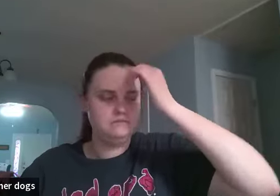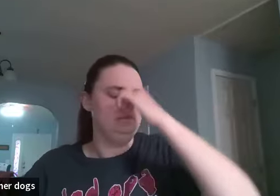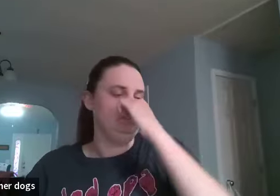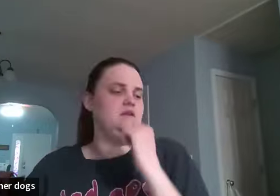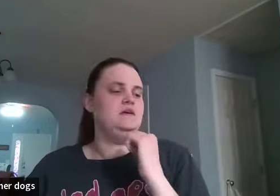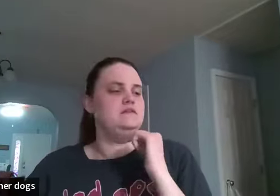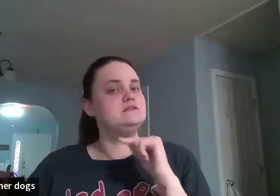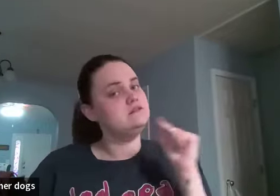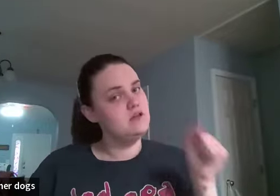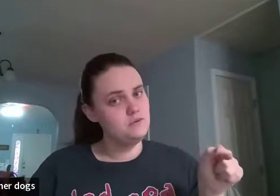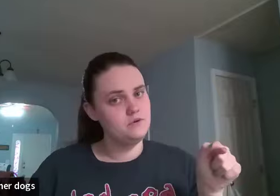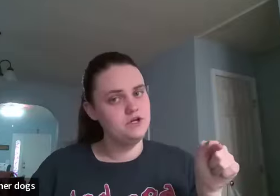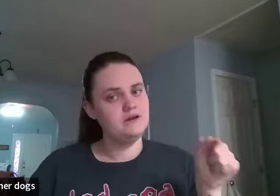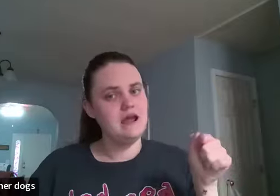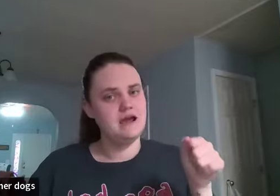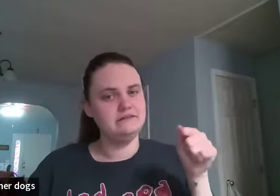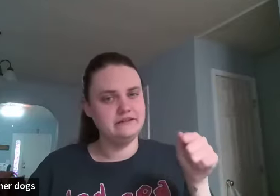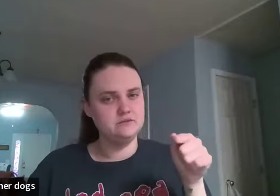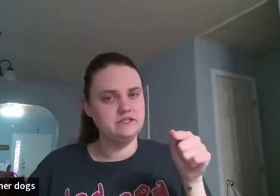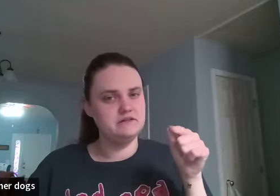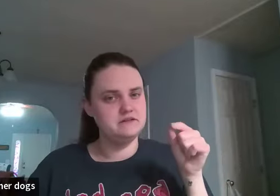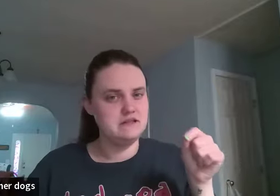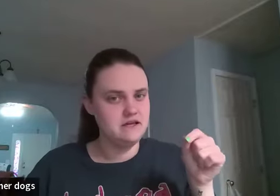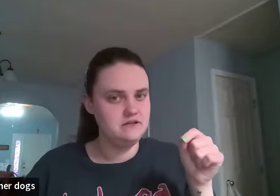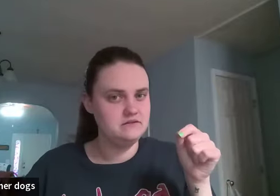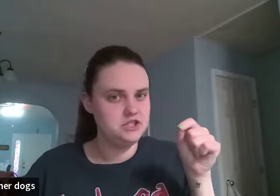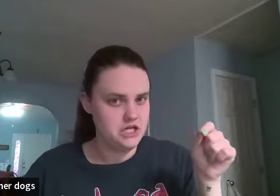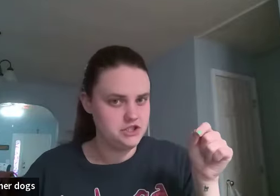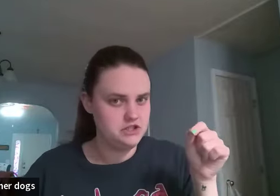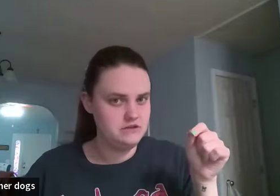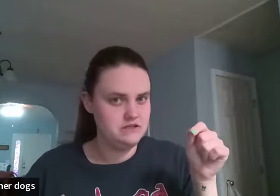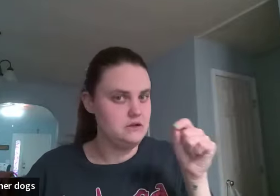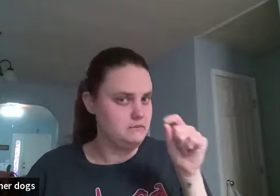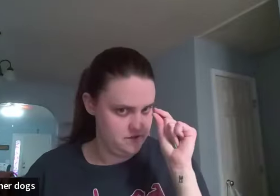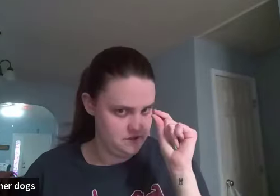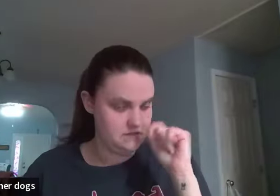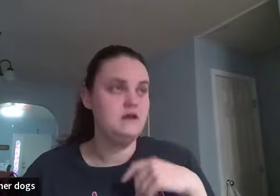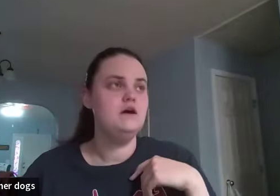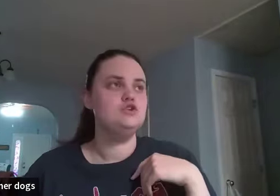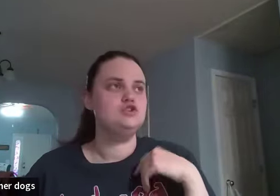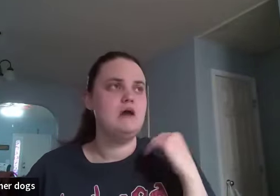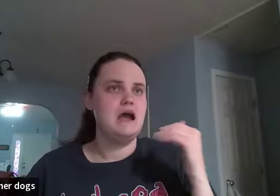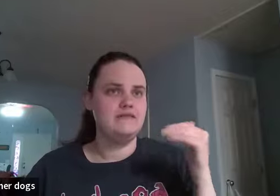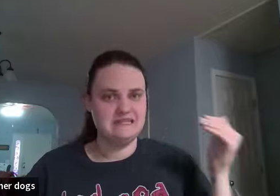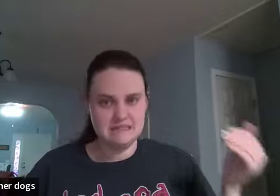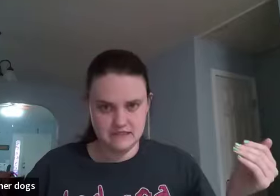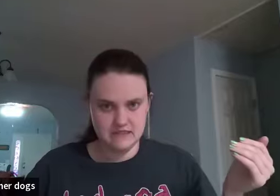Now. This is another one where you can add a little bit of a slight change to it. I mean, very slight, to add the